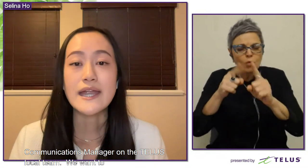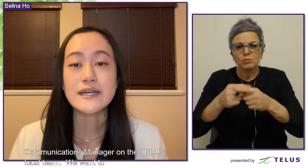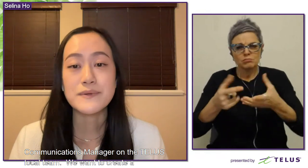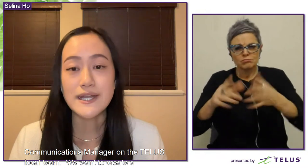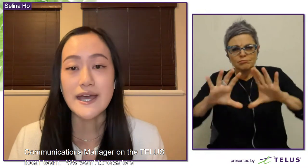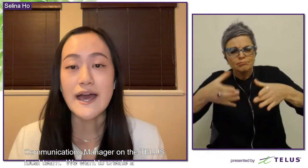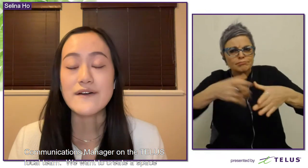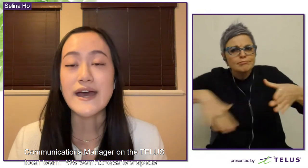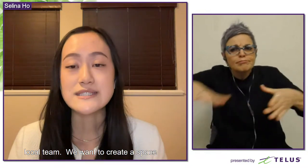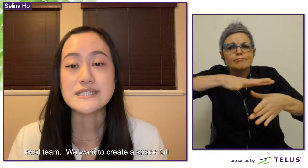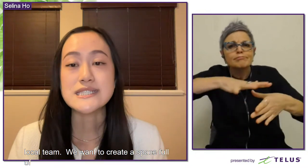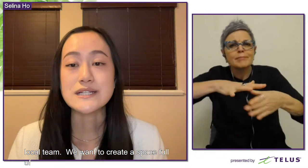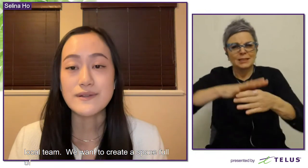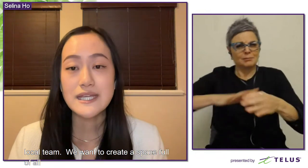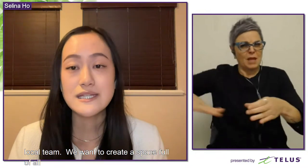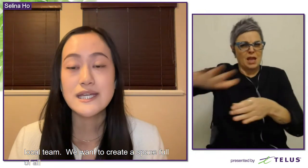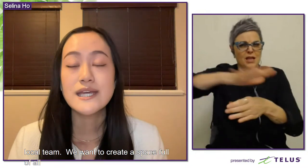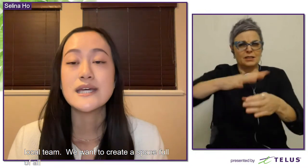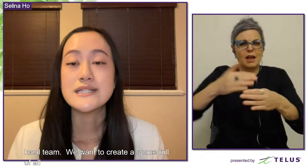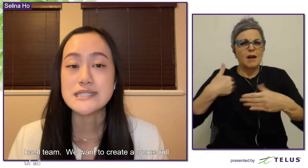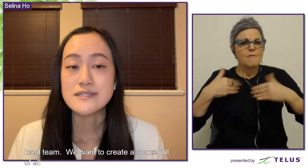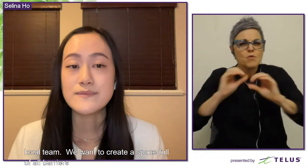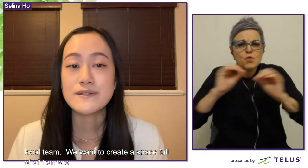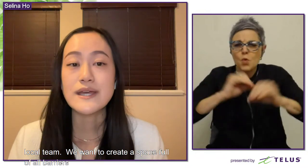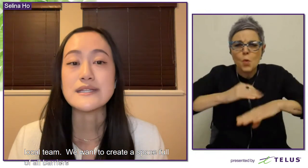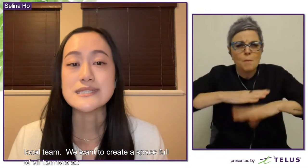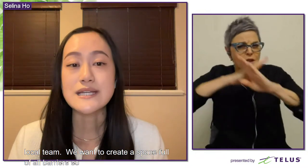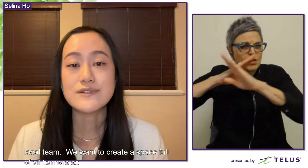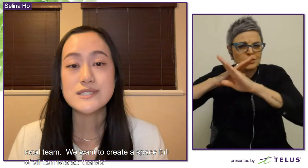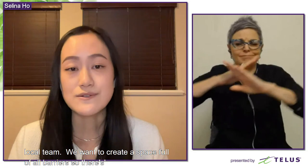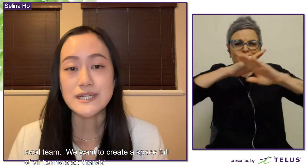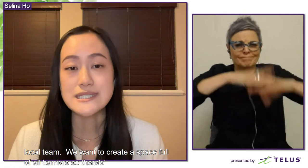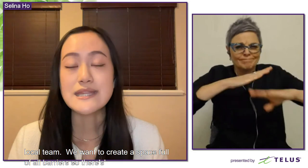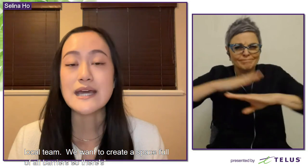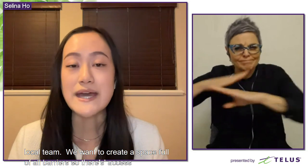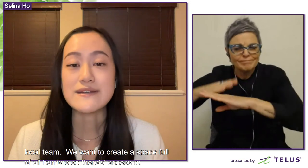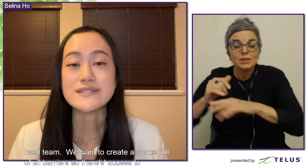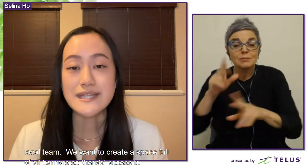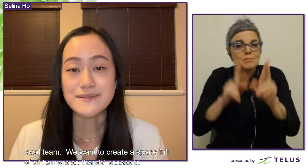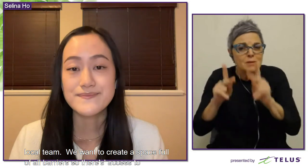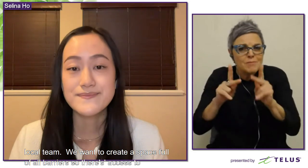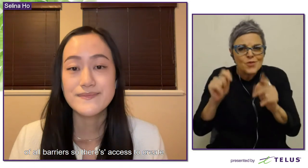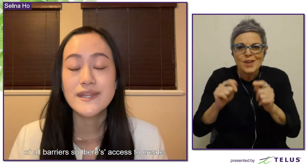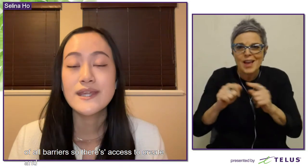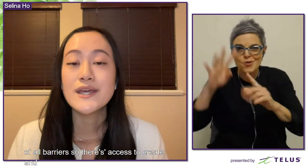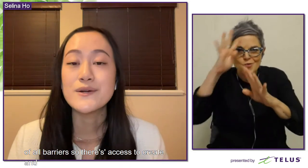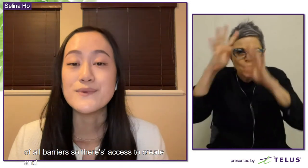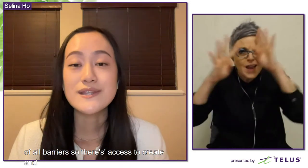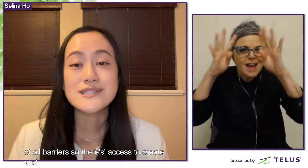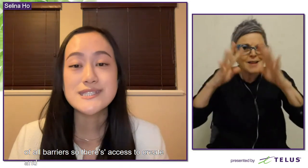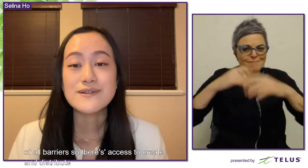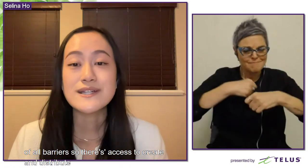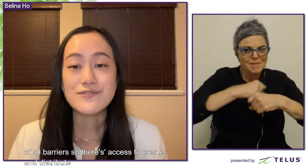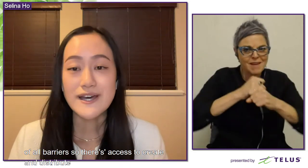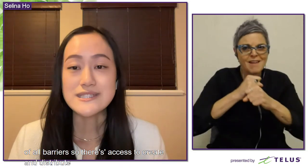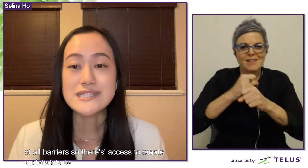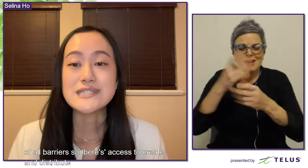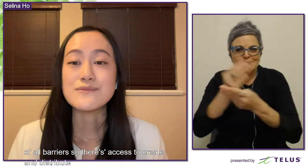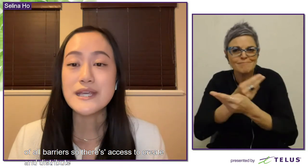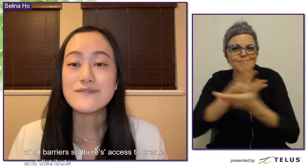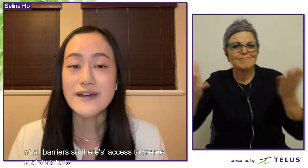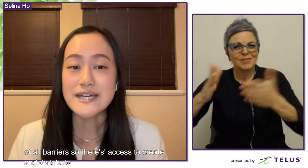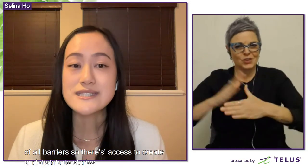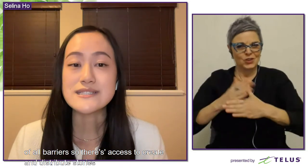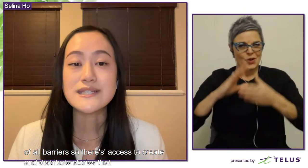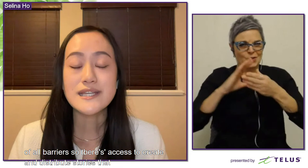Columbia and Alberta have access to create, distribute, and discover stories that matter to them. We are the steward of funds